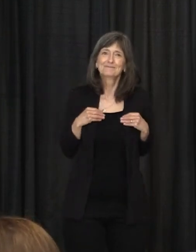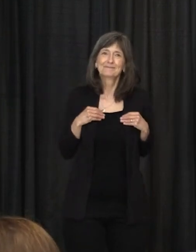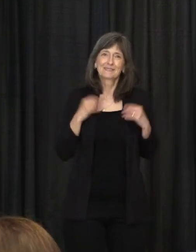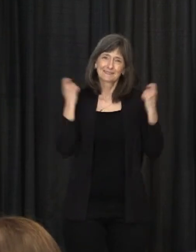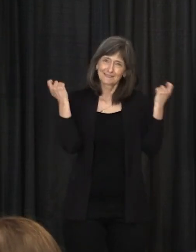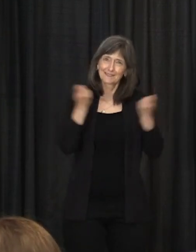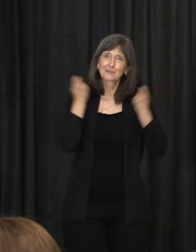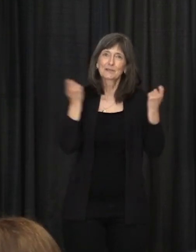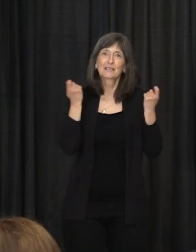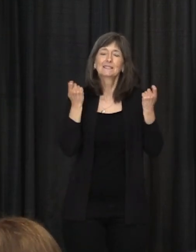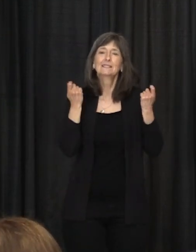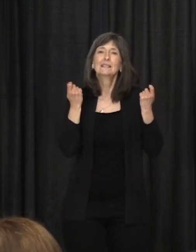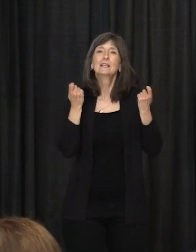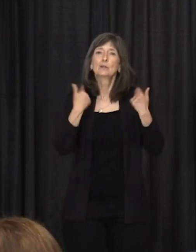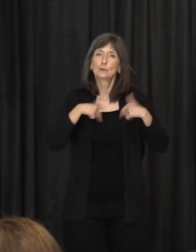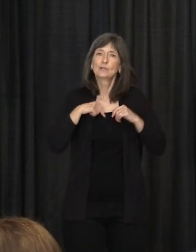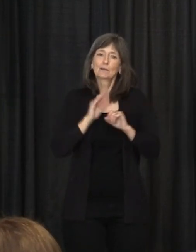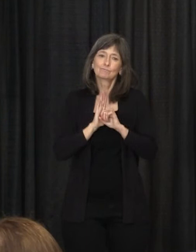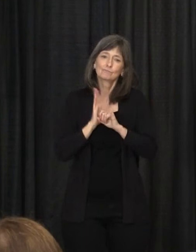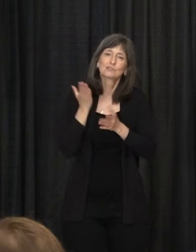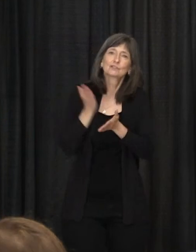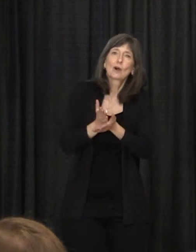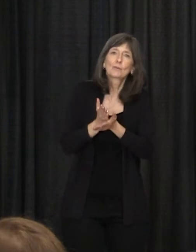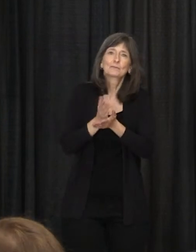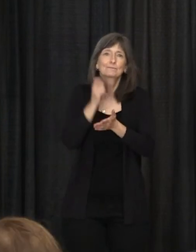addressing racism and systemic barriers.